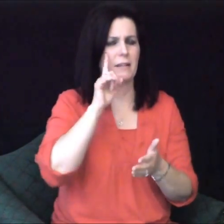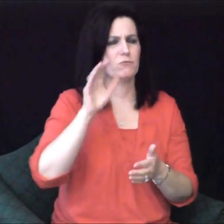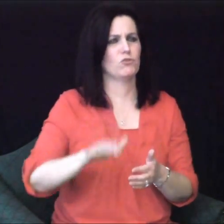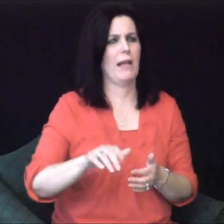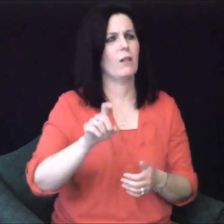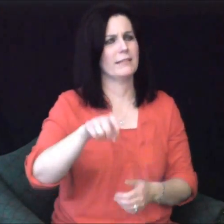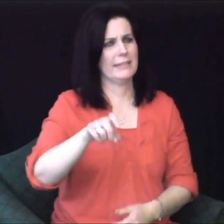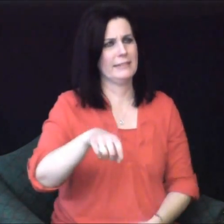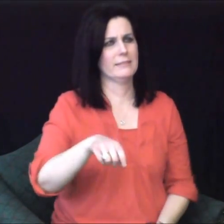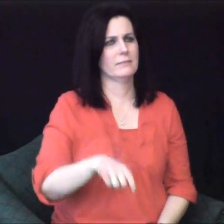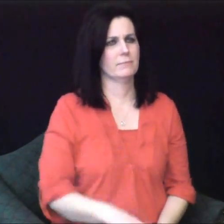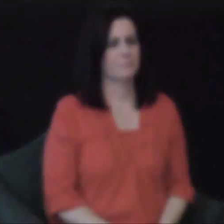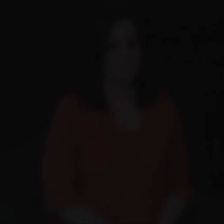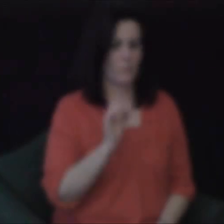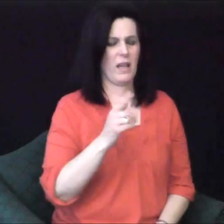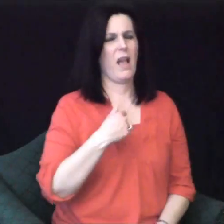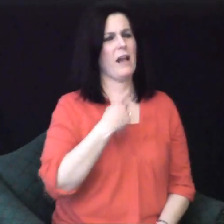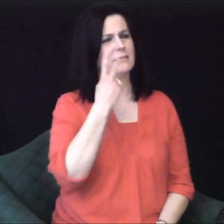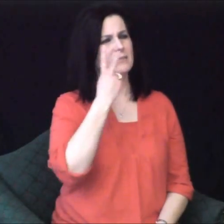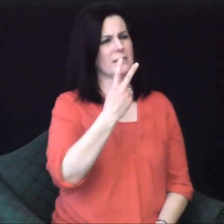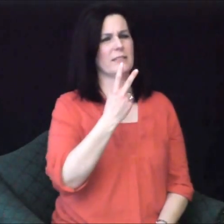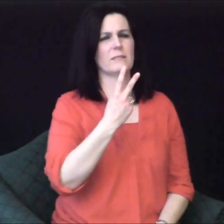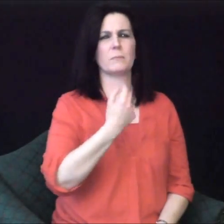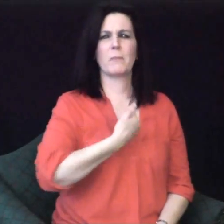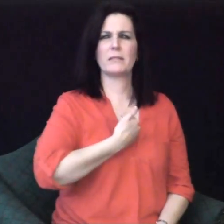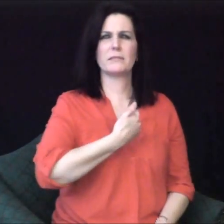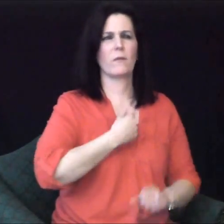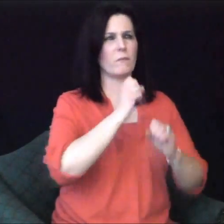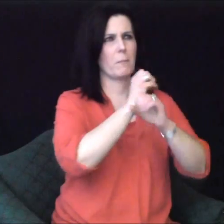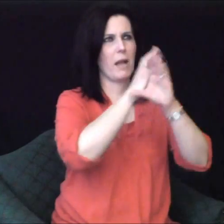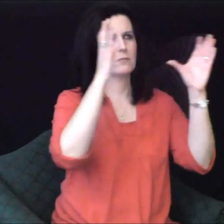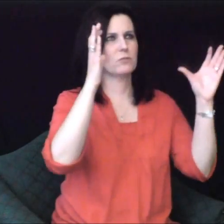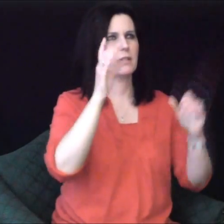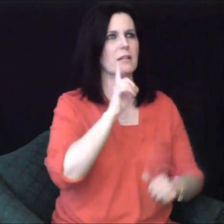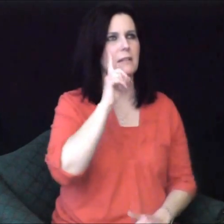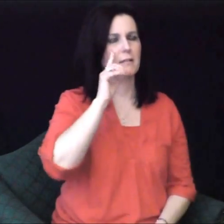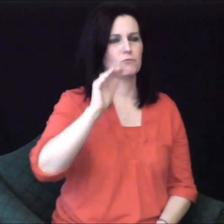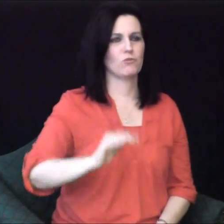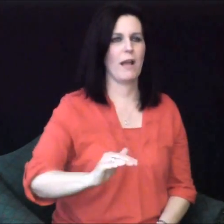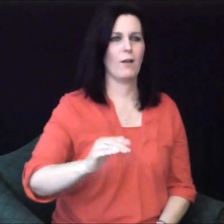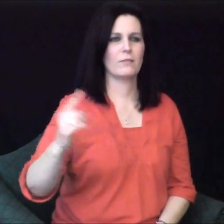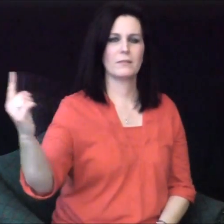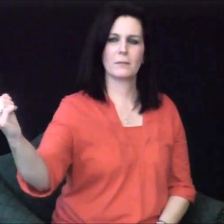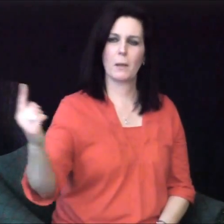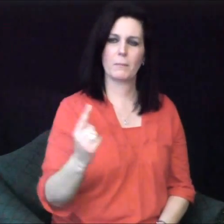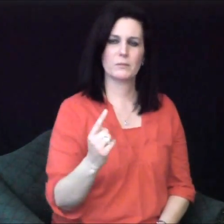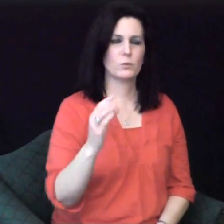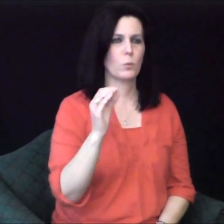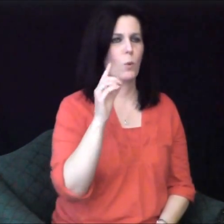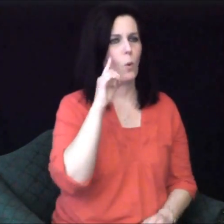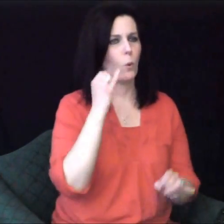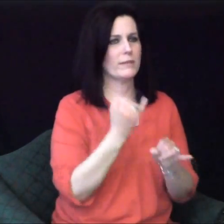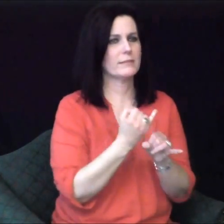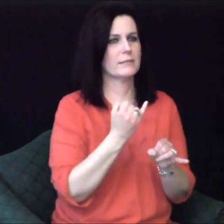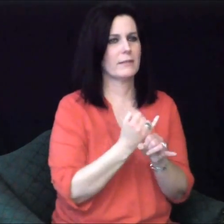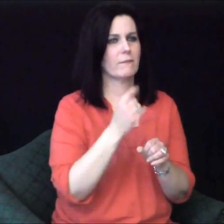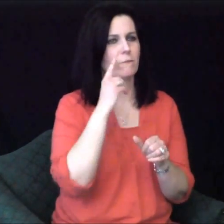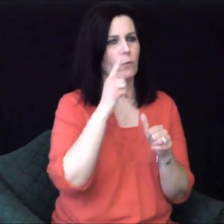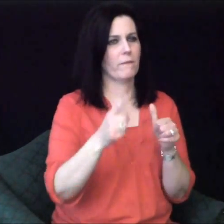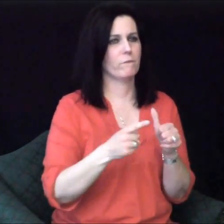Everything that a deaf child needs. I see myself imagining a deaf child coming to